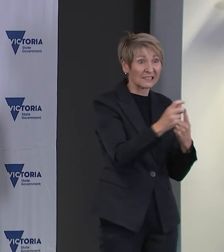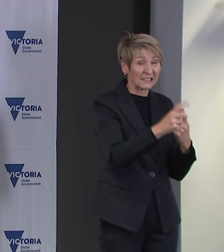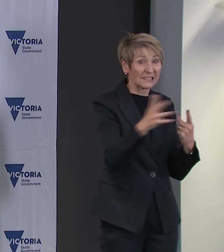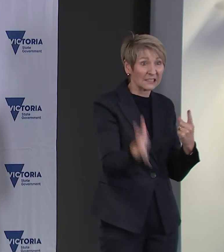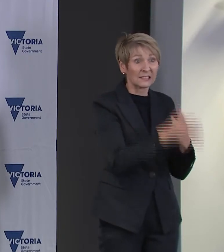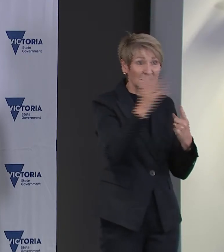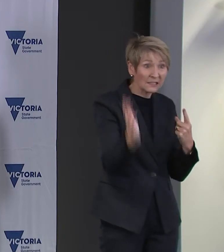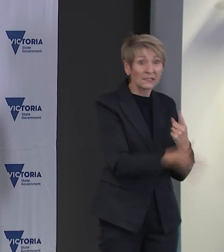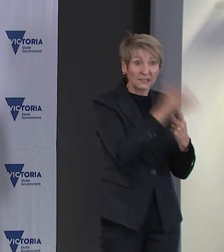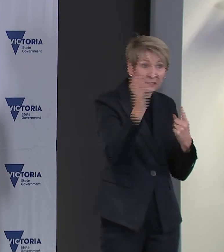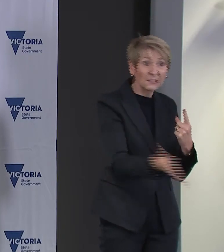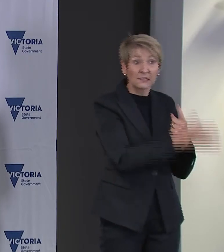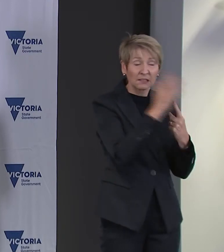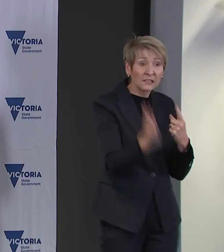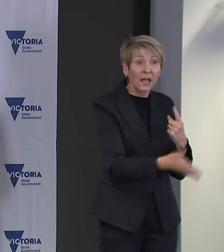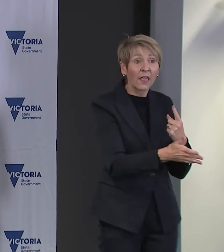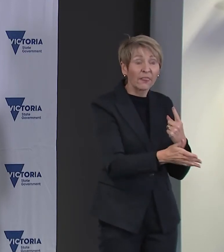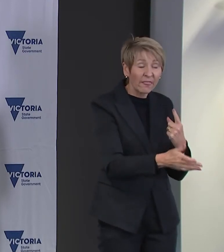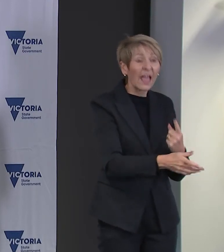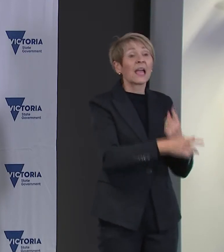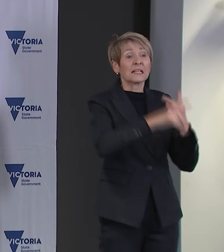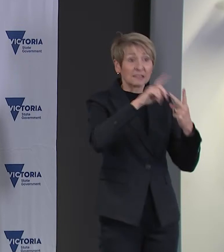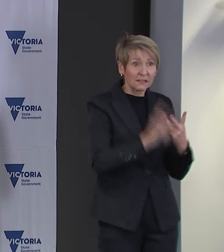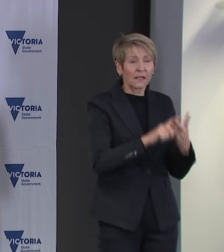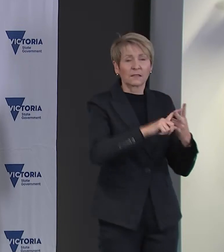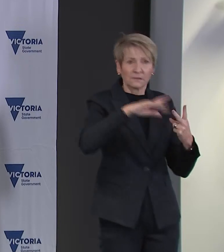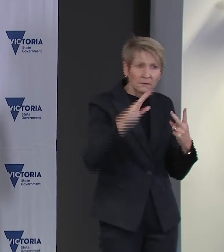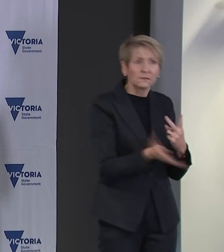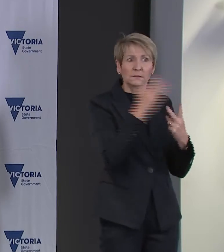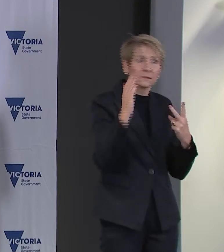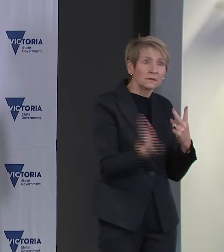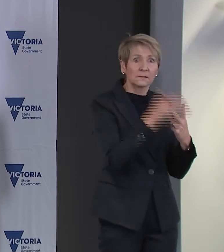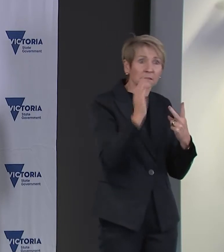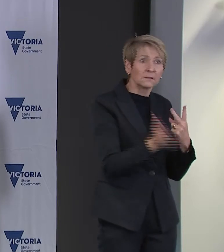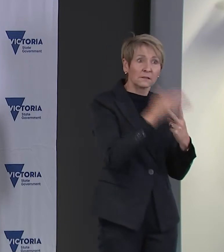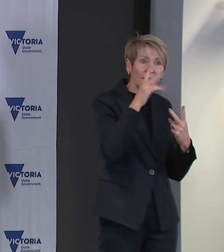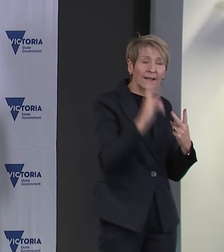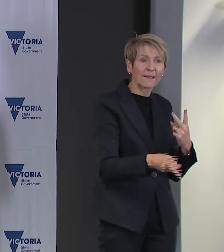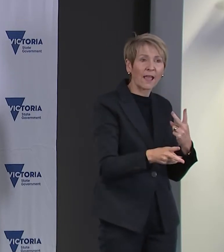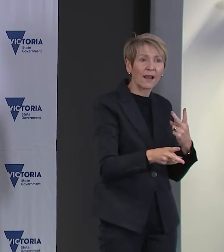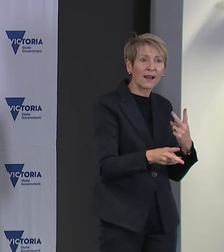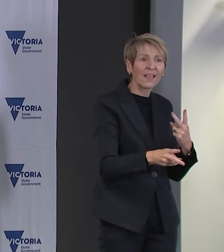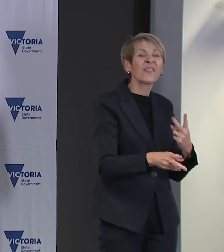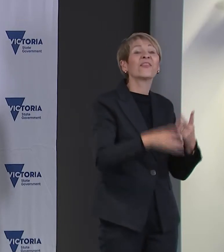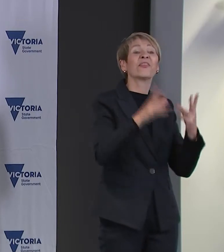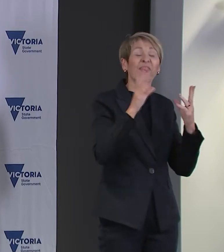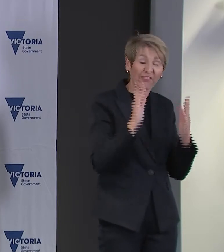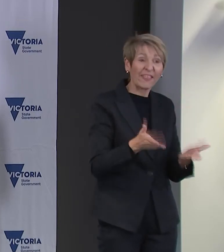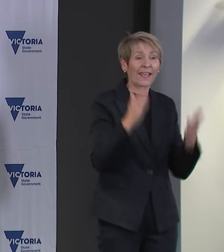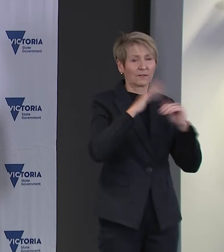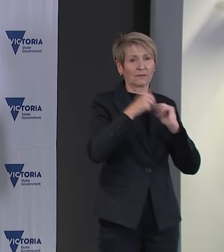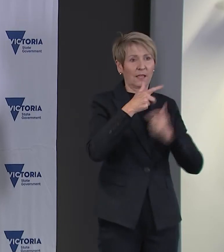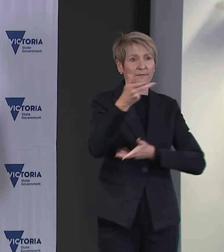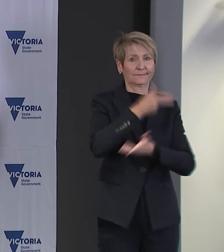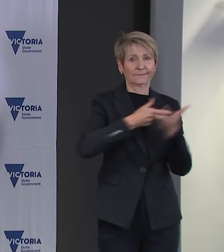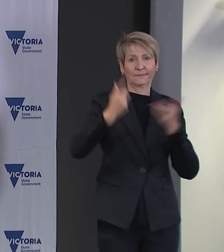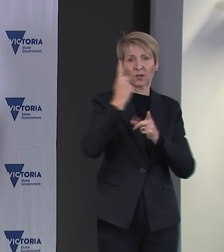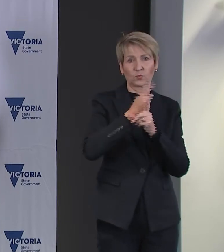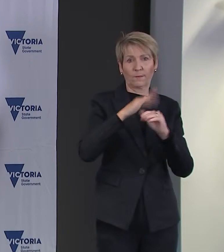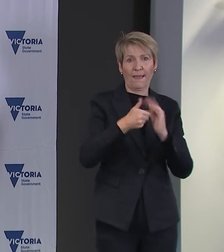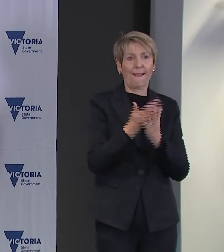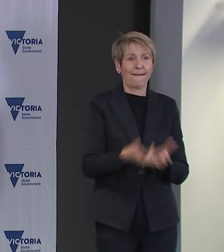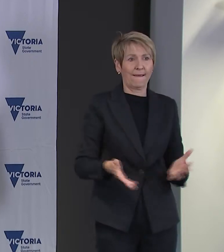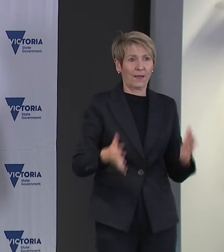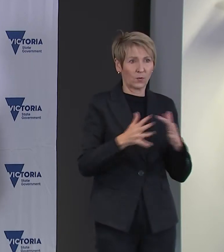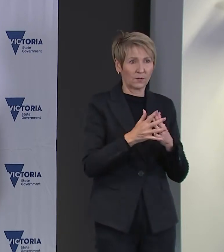level of vaccinations we possibly can, is the sooner we have all of those kind of conversations about freer and